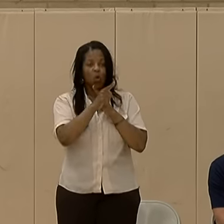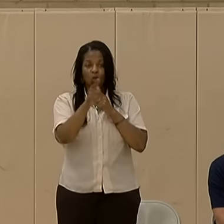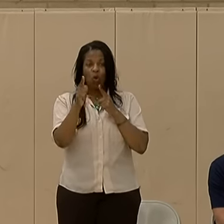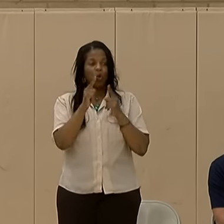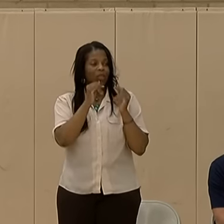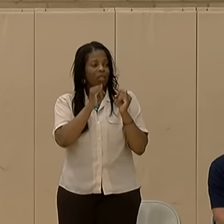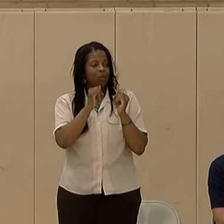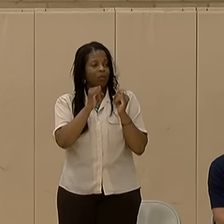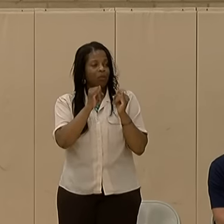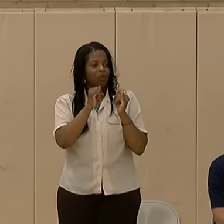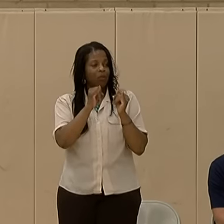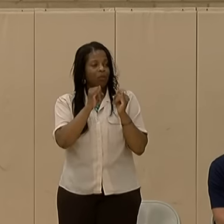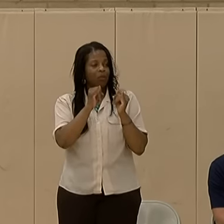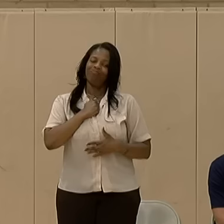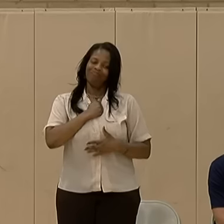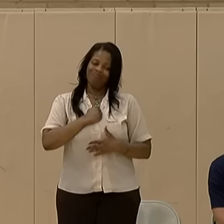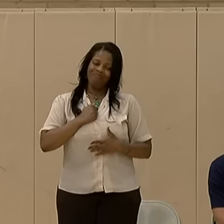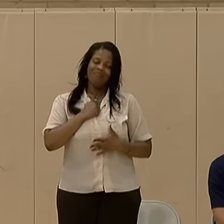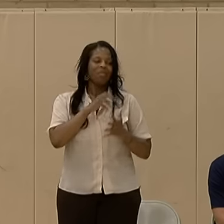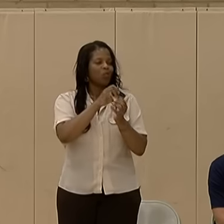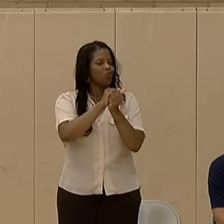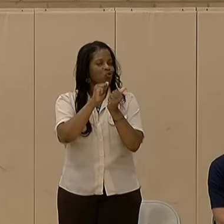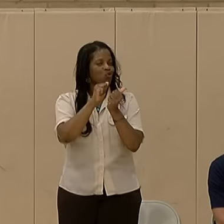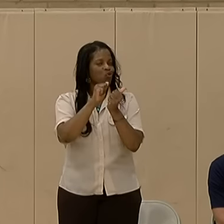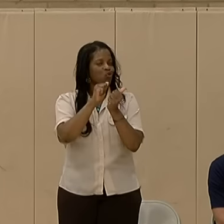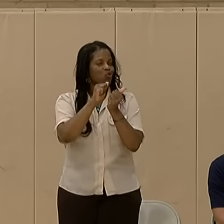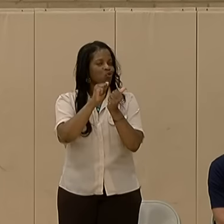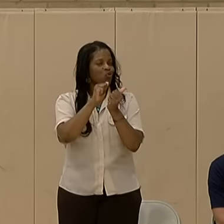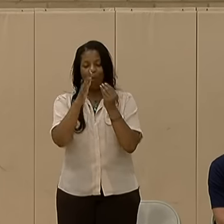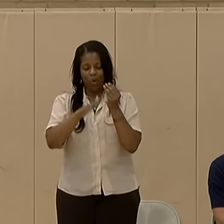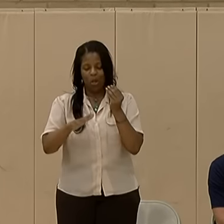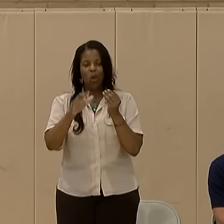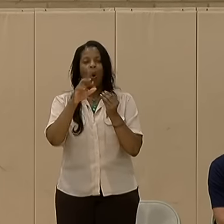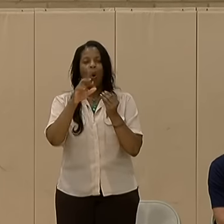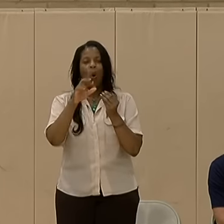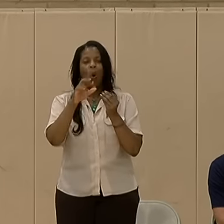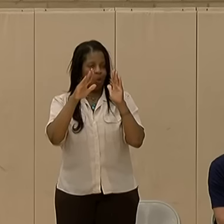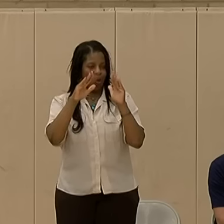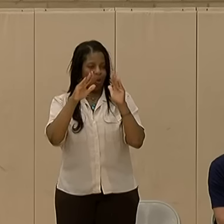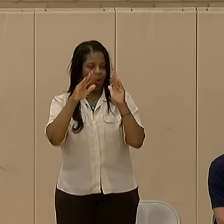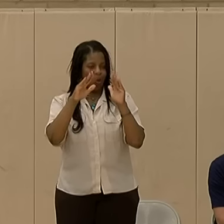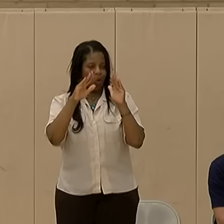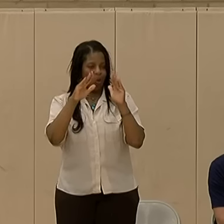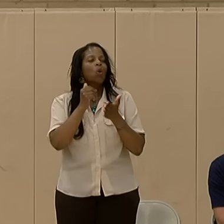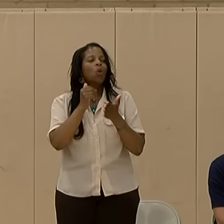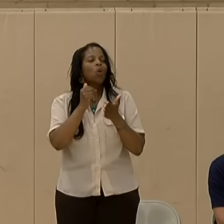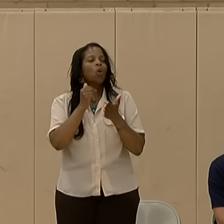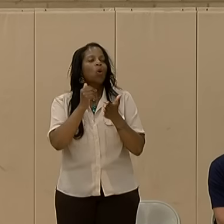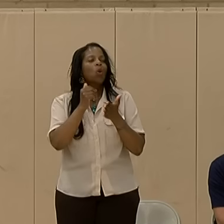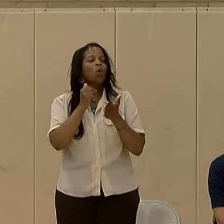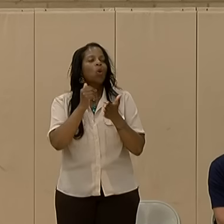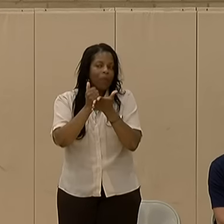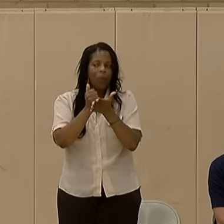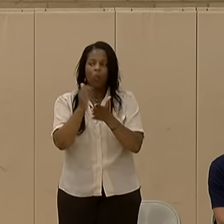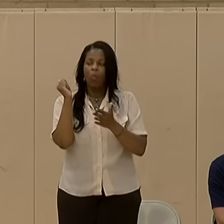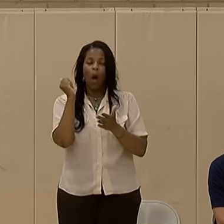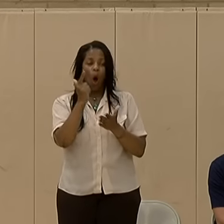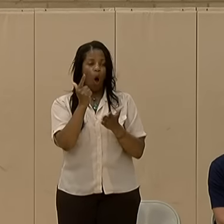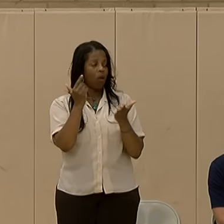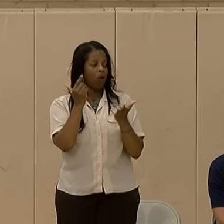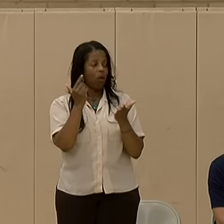that unfortunately have suffered a loss. We want to help facilitate, so does Kern County Fire, and everyone up